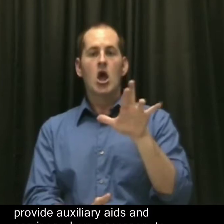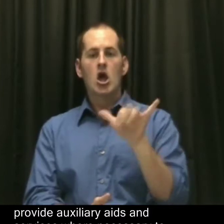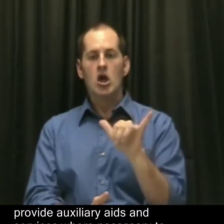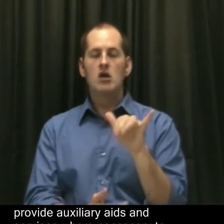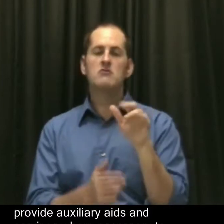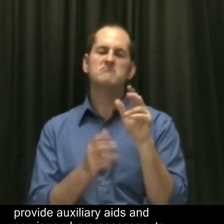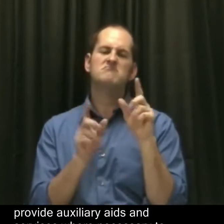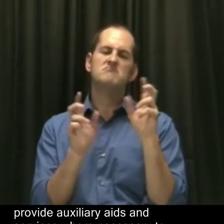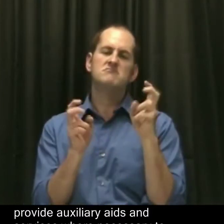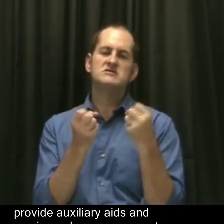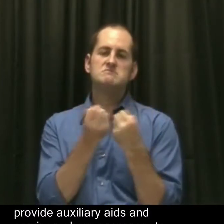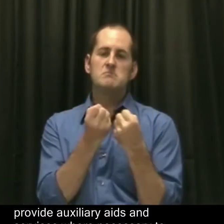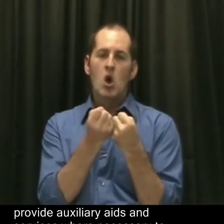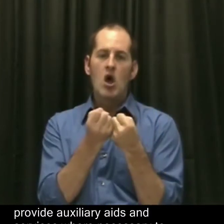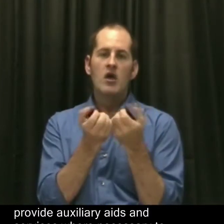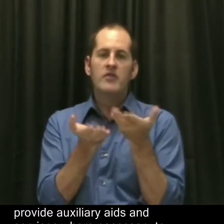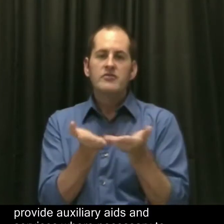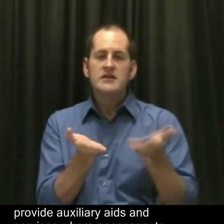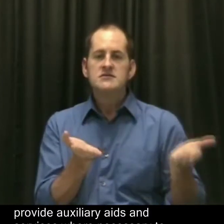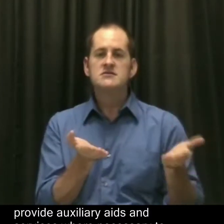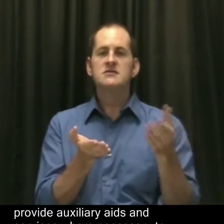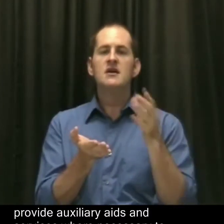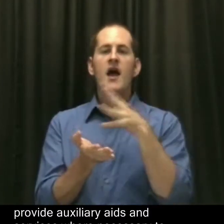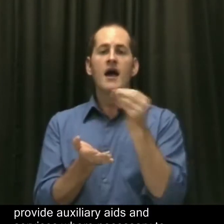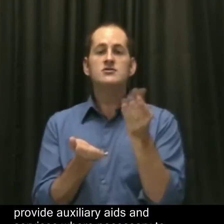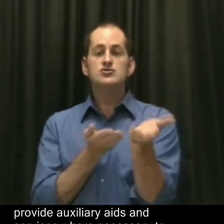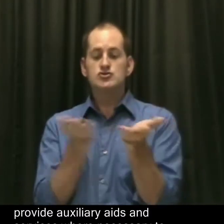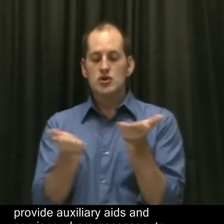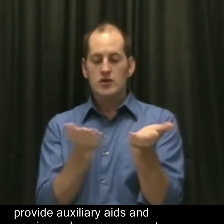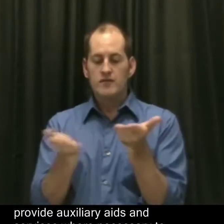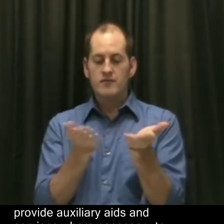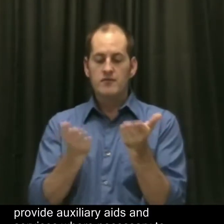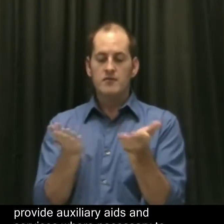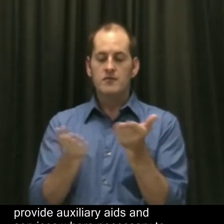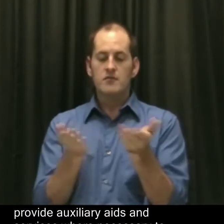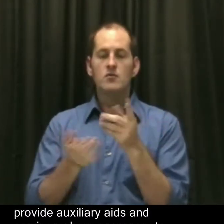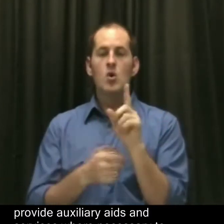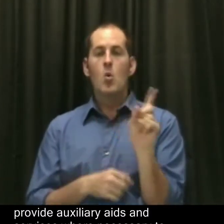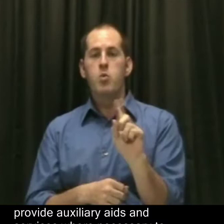where necessary to ensure effective communication.